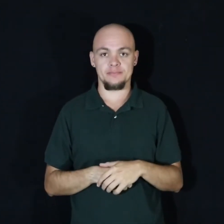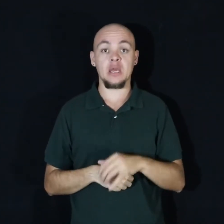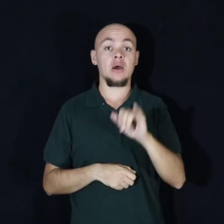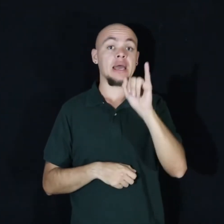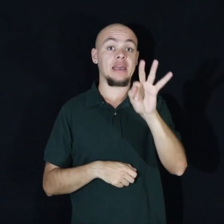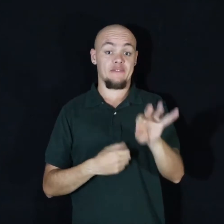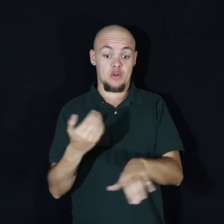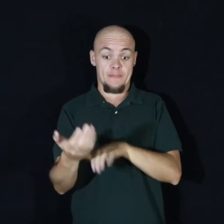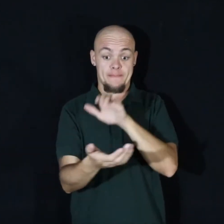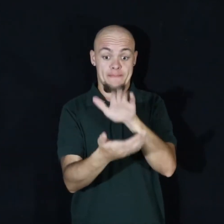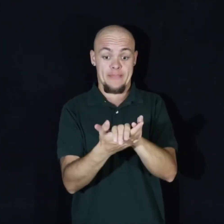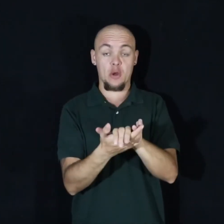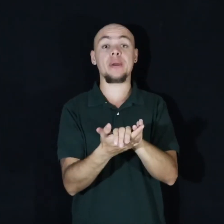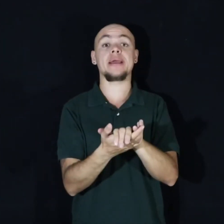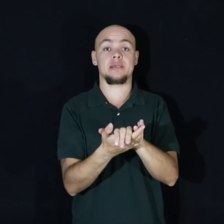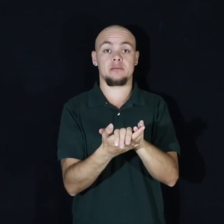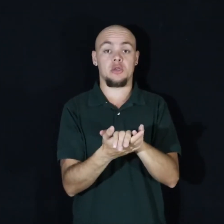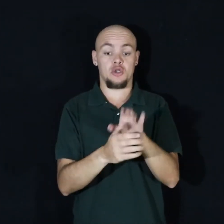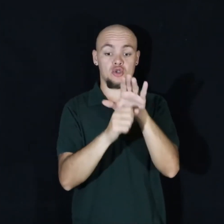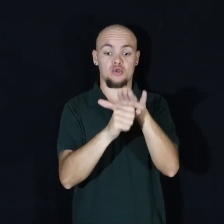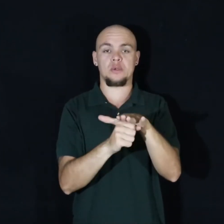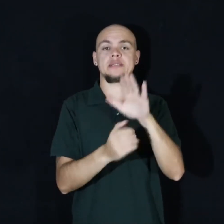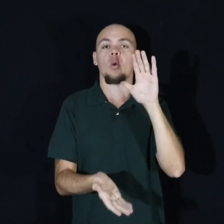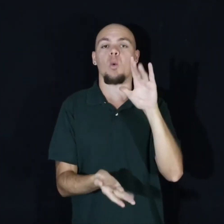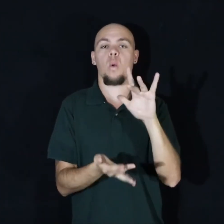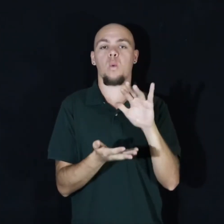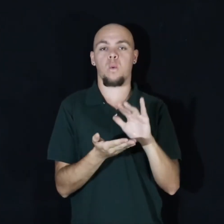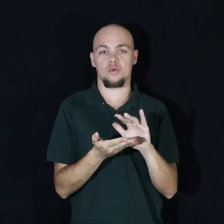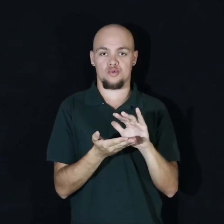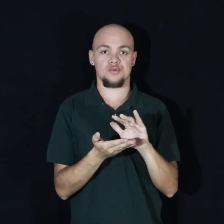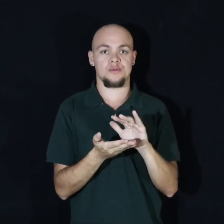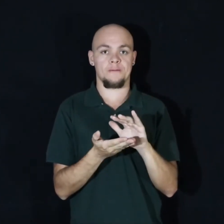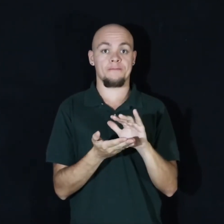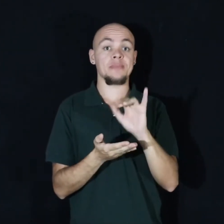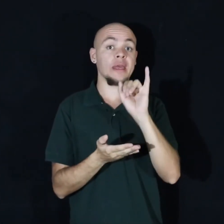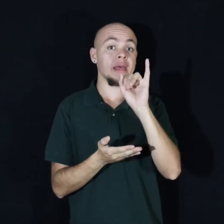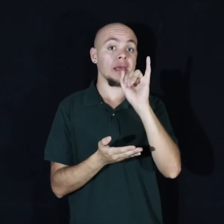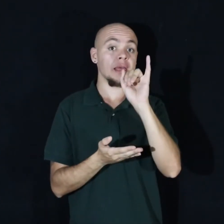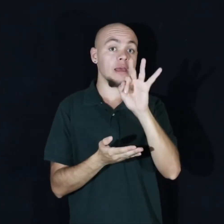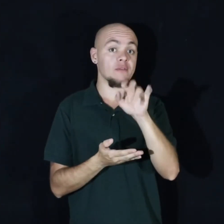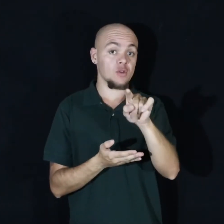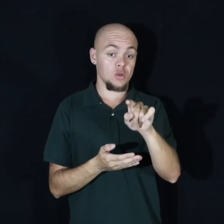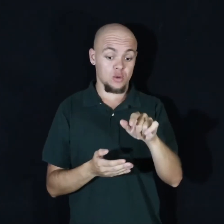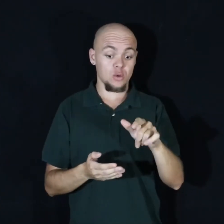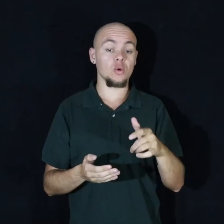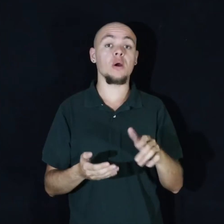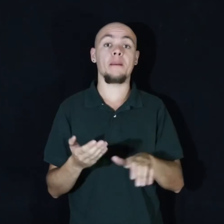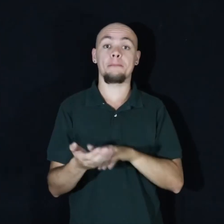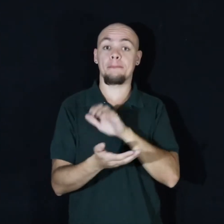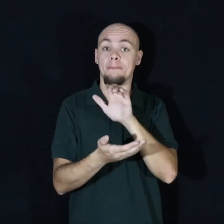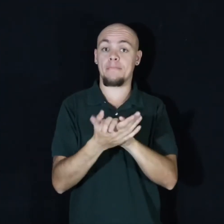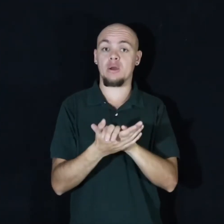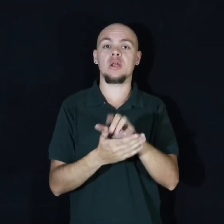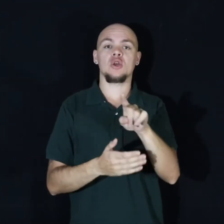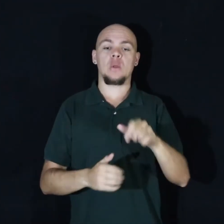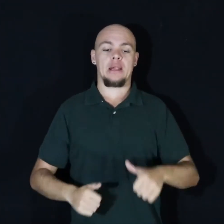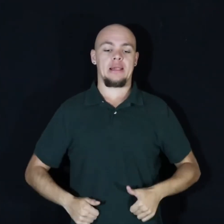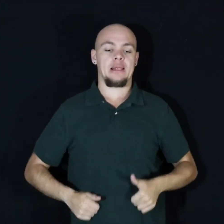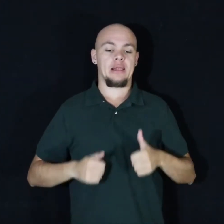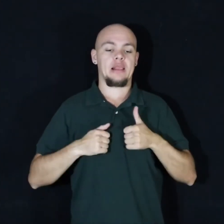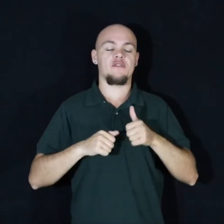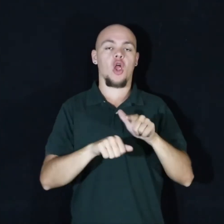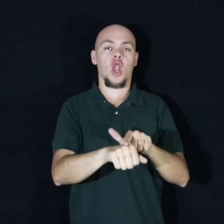benefits. That you have less stress in your life if you're married. That you will actually live longer if you're